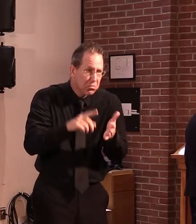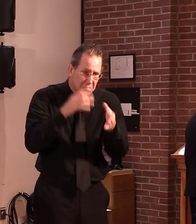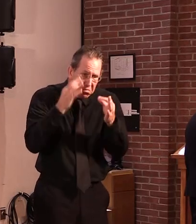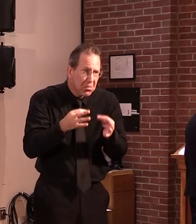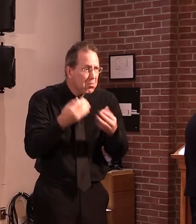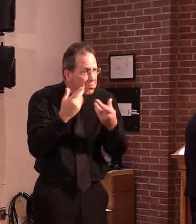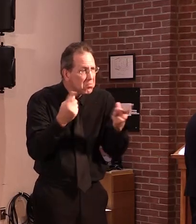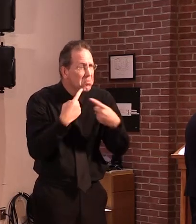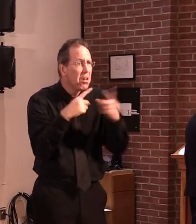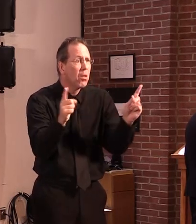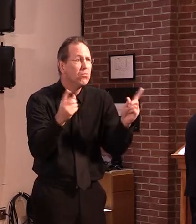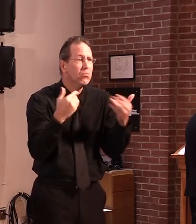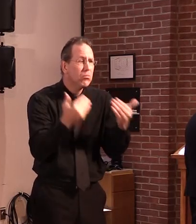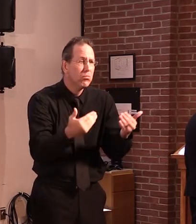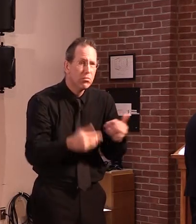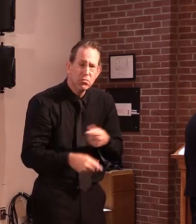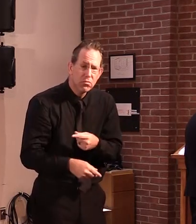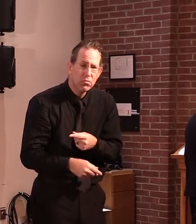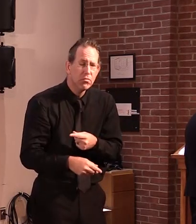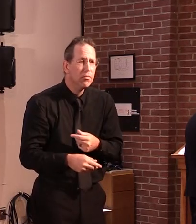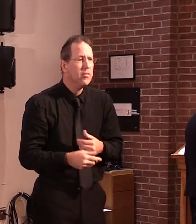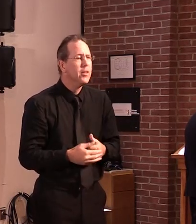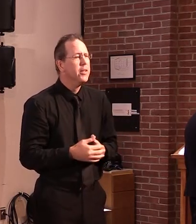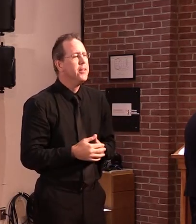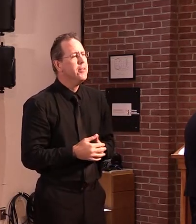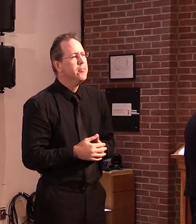Yeah, interesting thought.